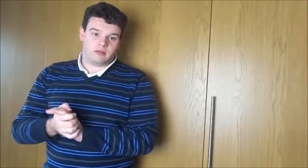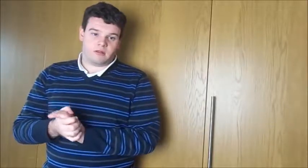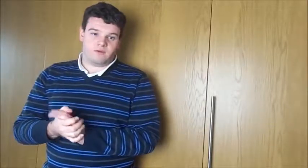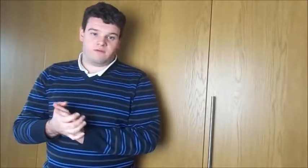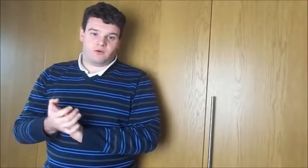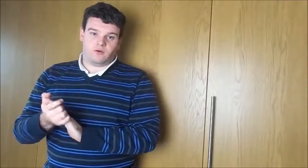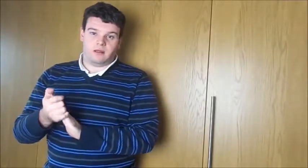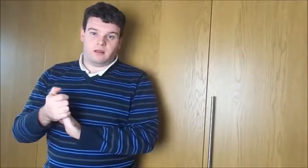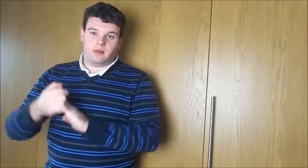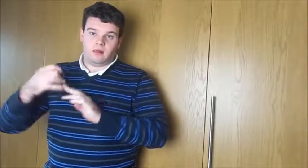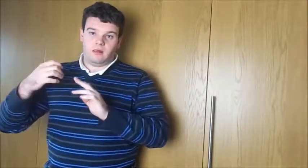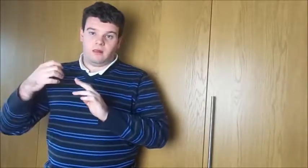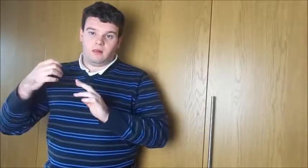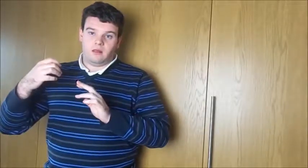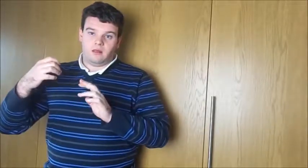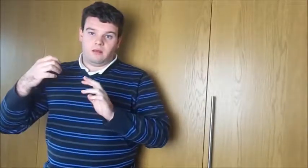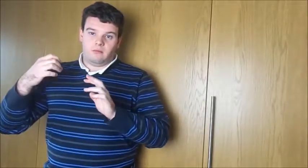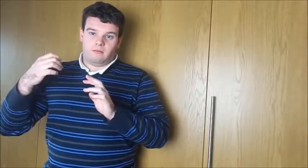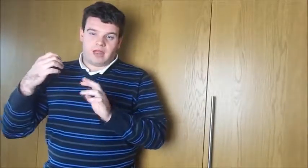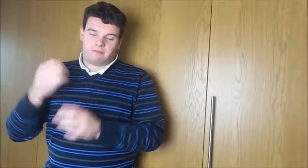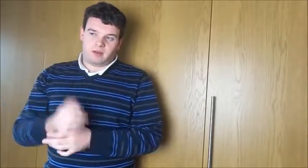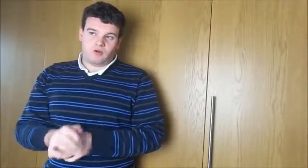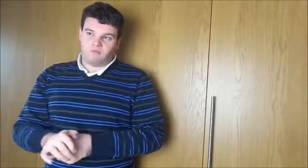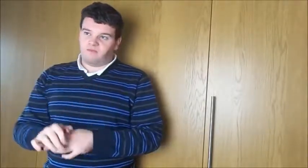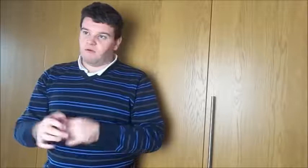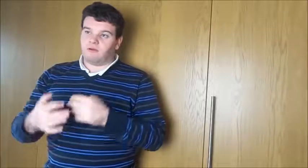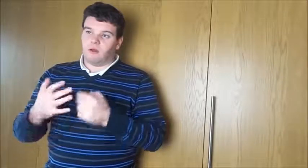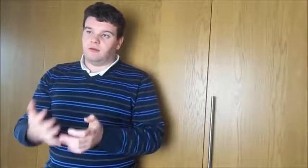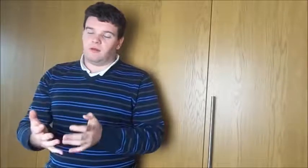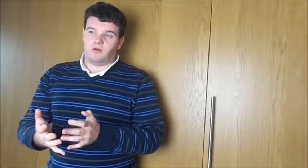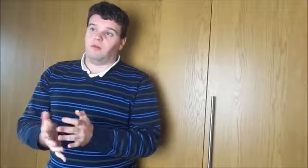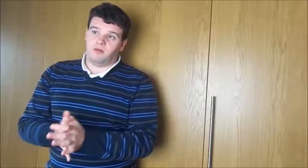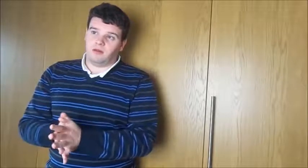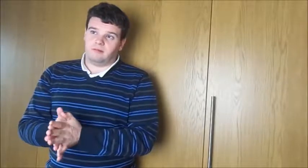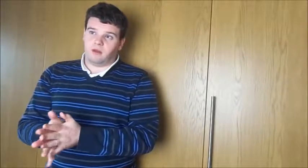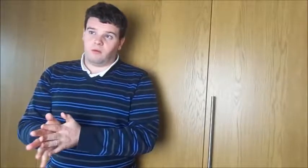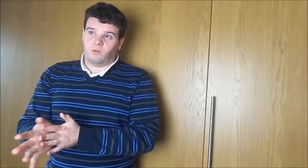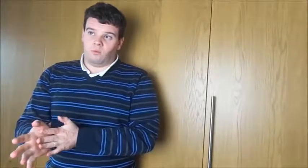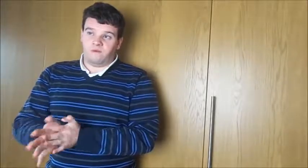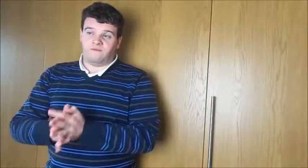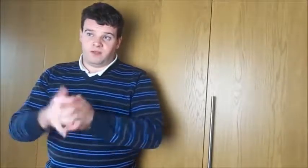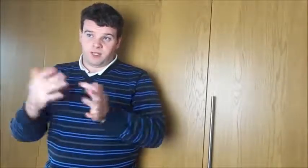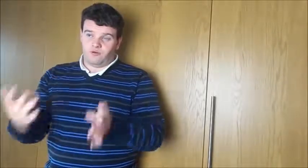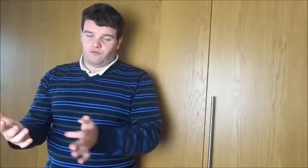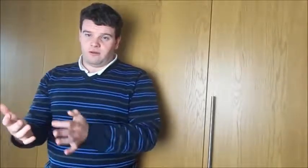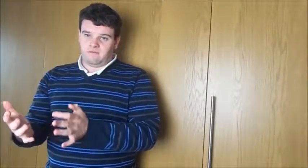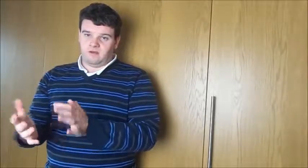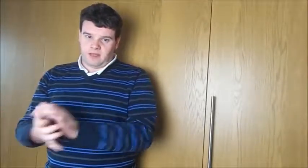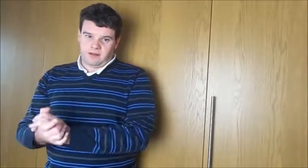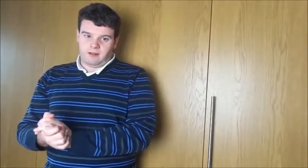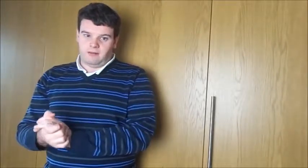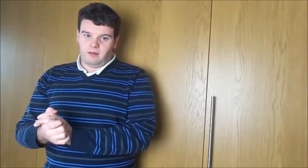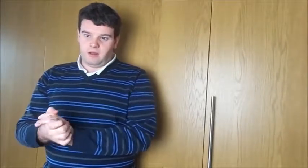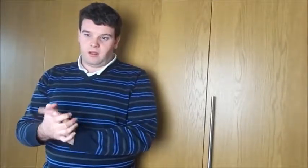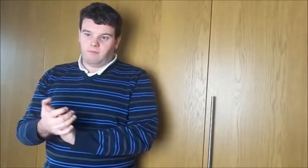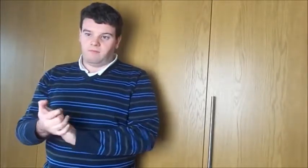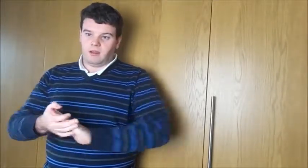Queen Victoria had become very reliant on her mother with the children and everything like that. And